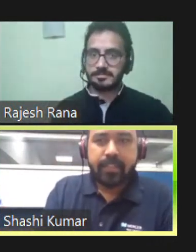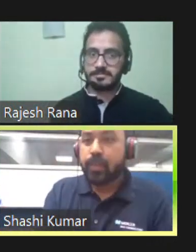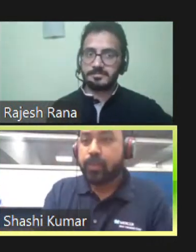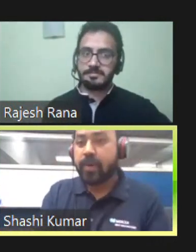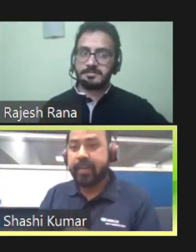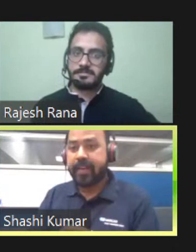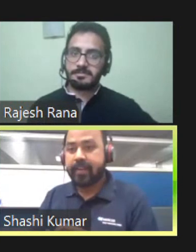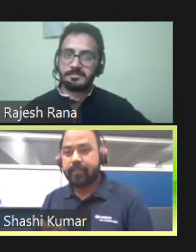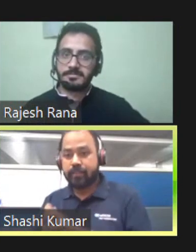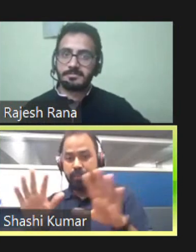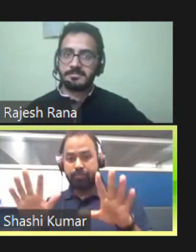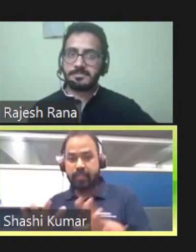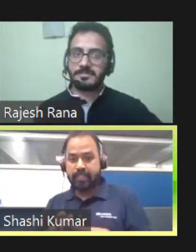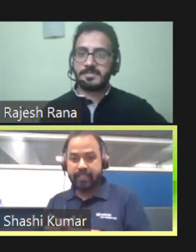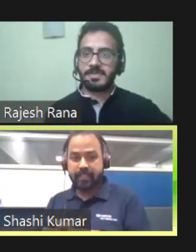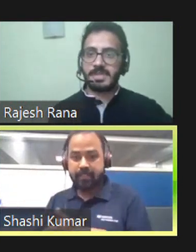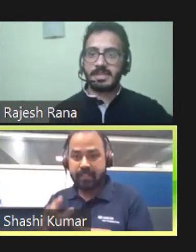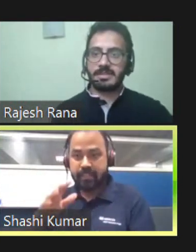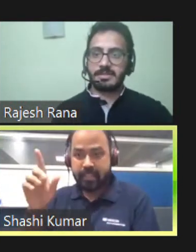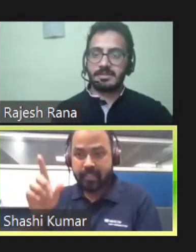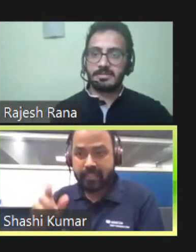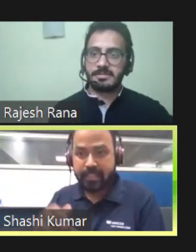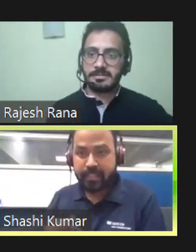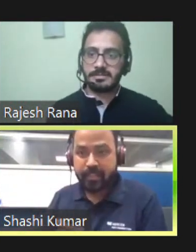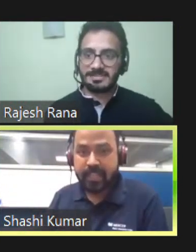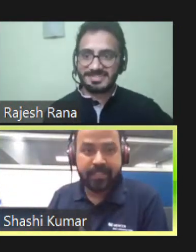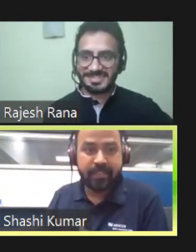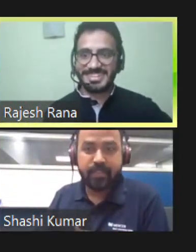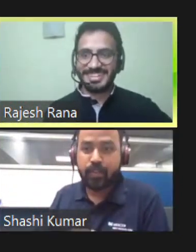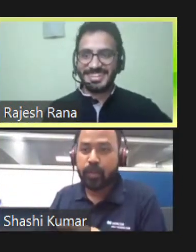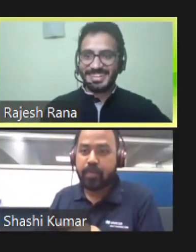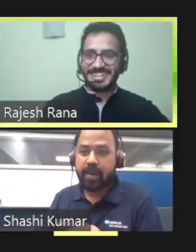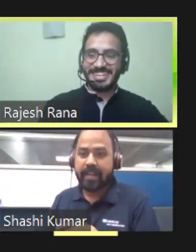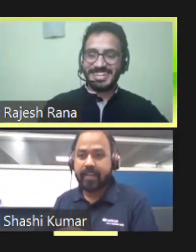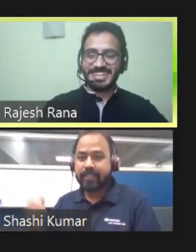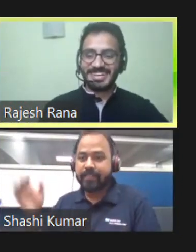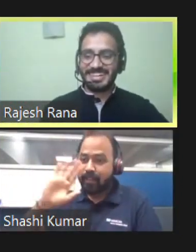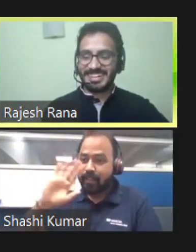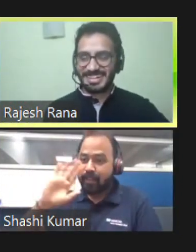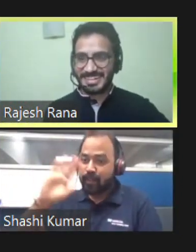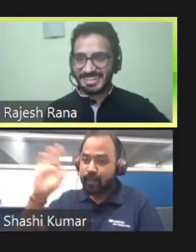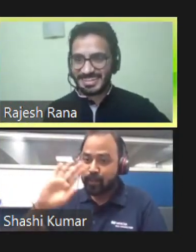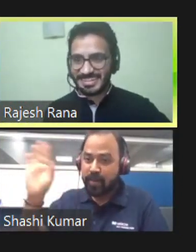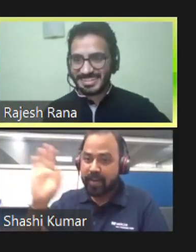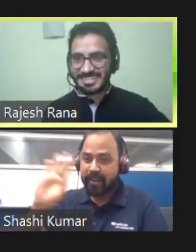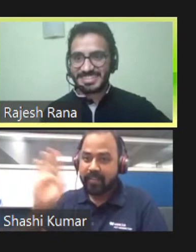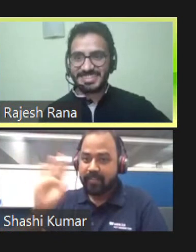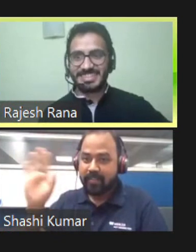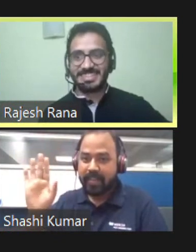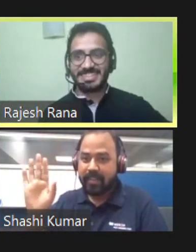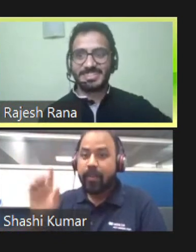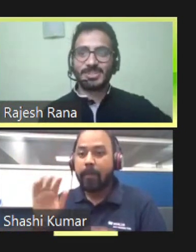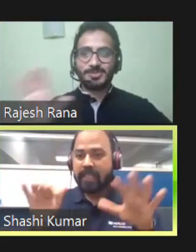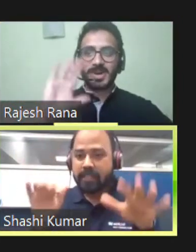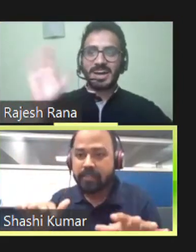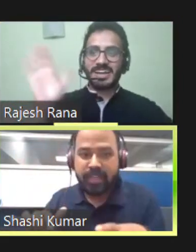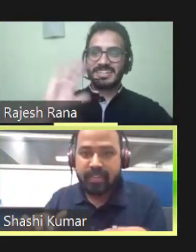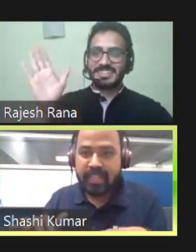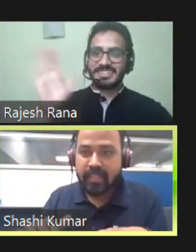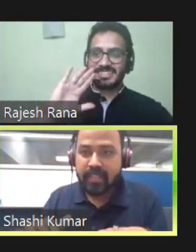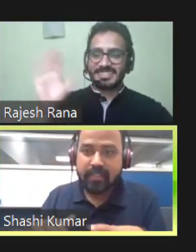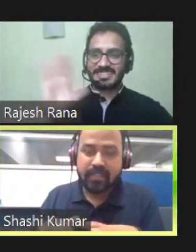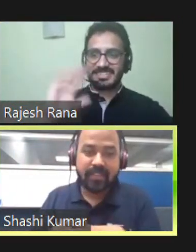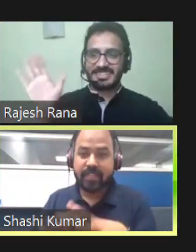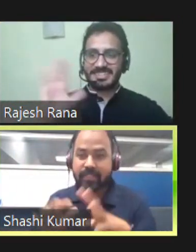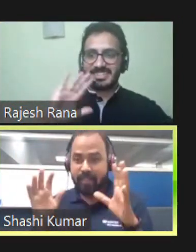is goodbye. Not for the session. We are still continuing, guys. Goodbye is goodbye. Please stay Goodbye.